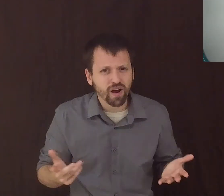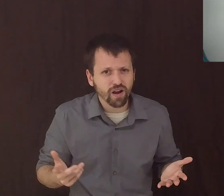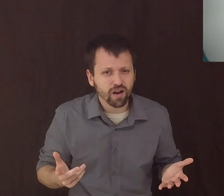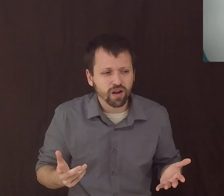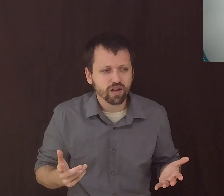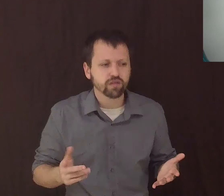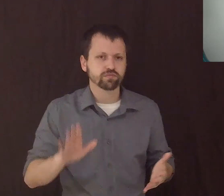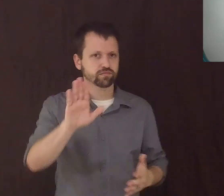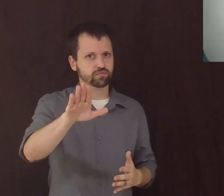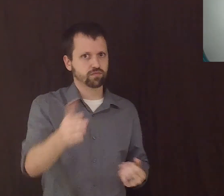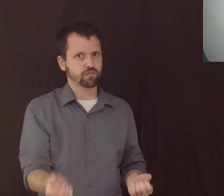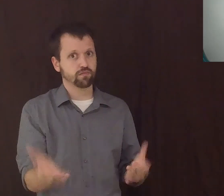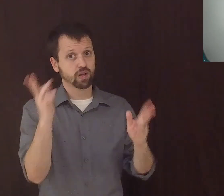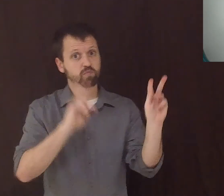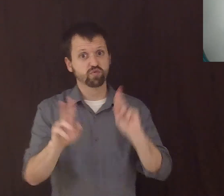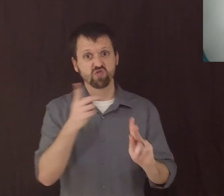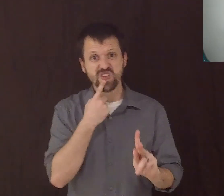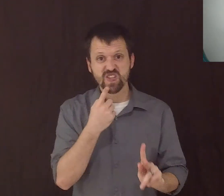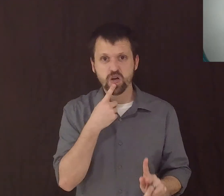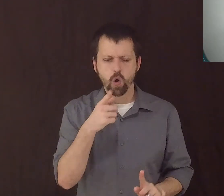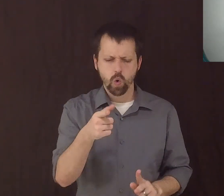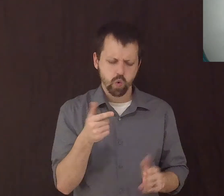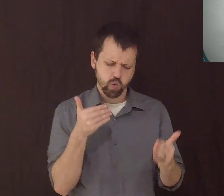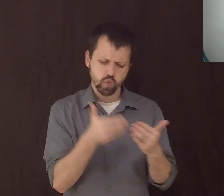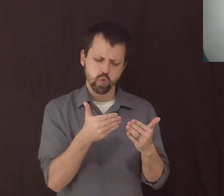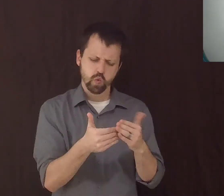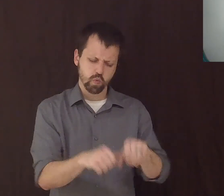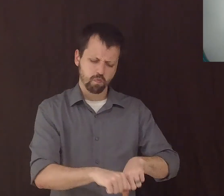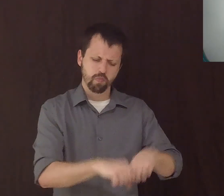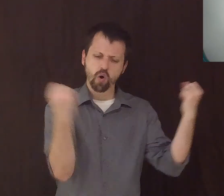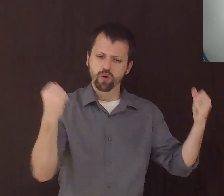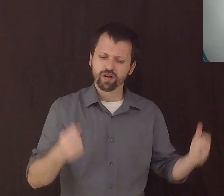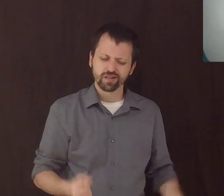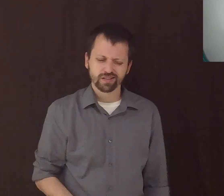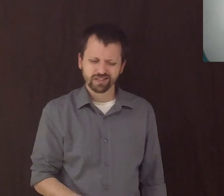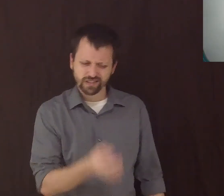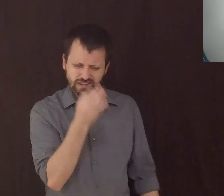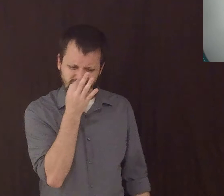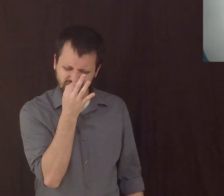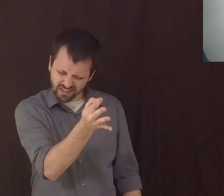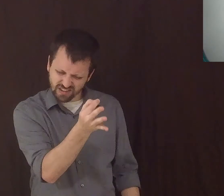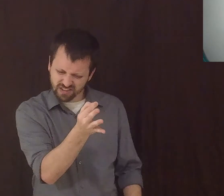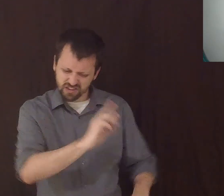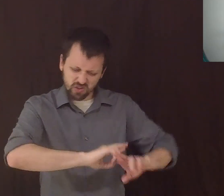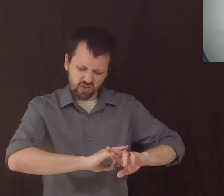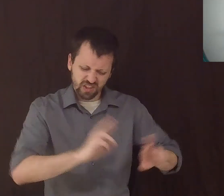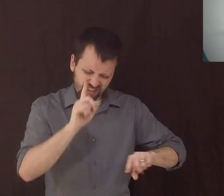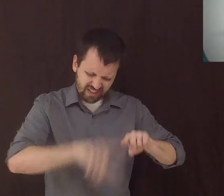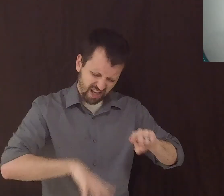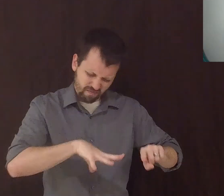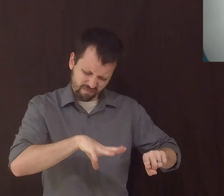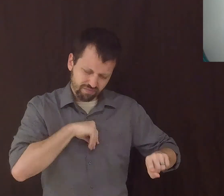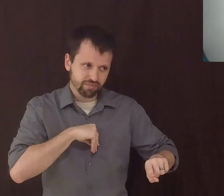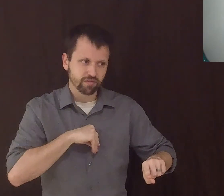here again, what you commonly hear there is, you know, when you're right at the breaking point, you know, when you're right about to pop